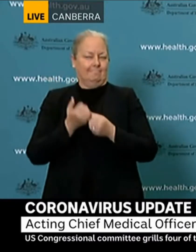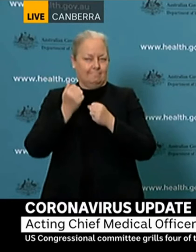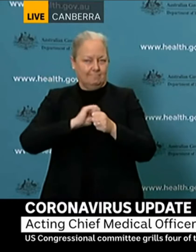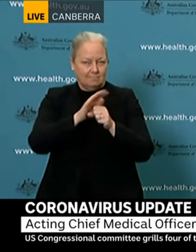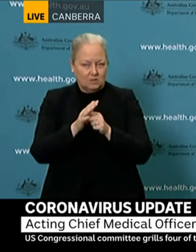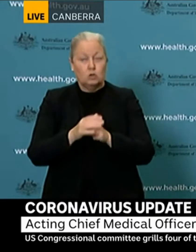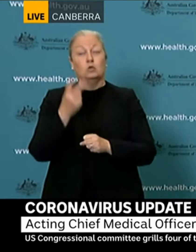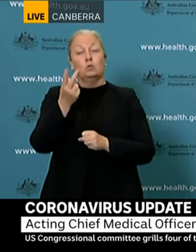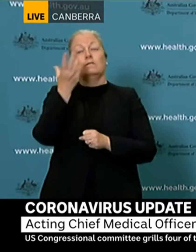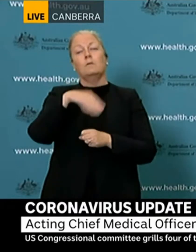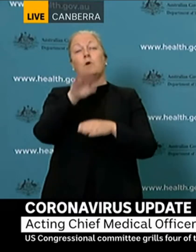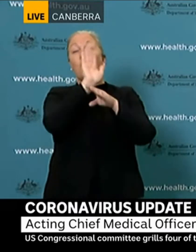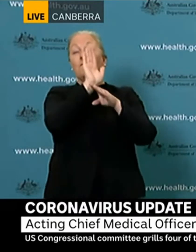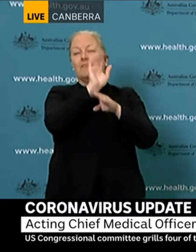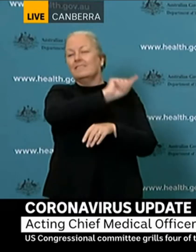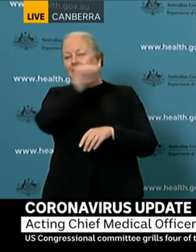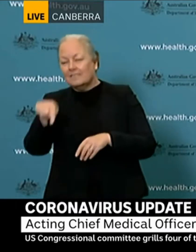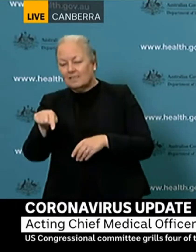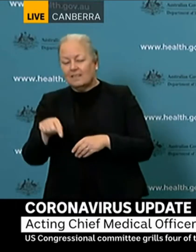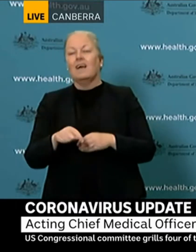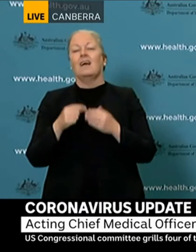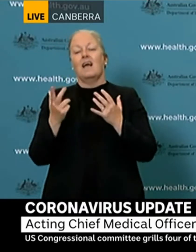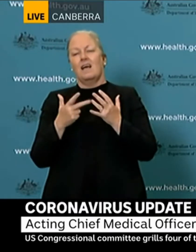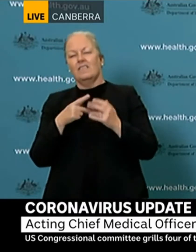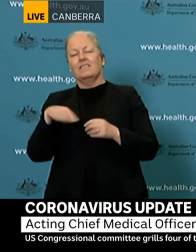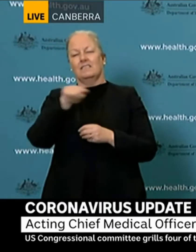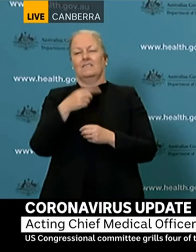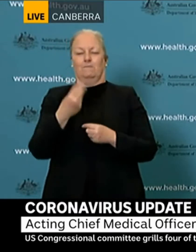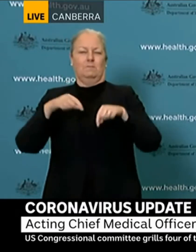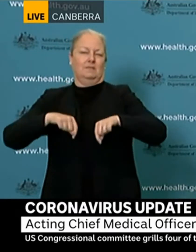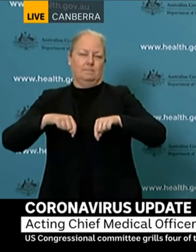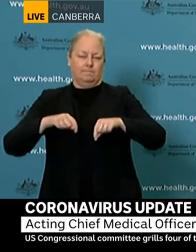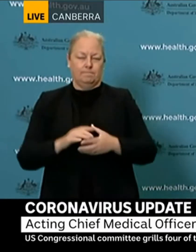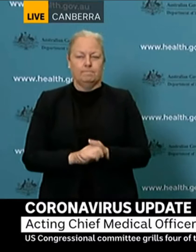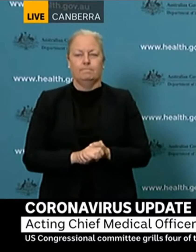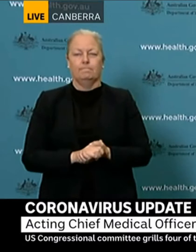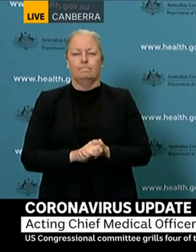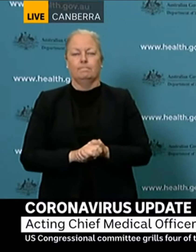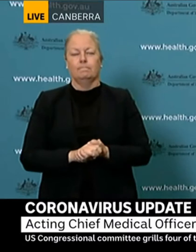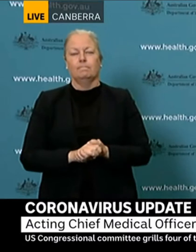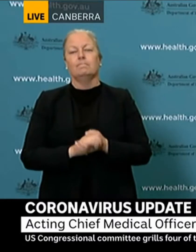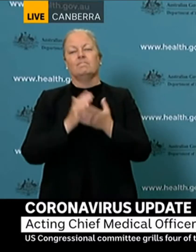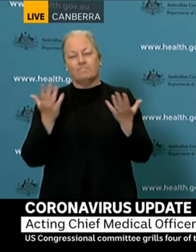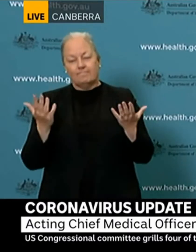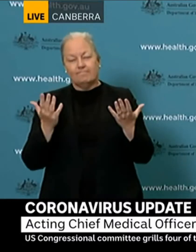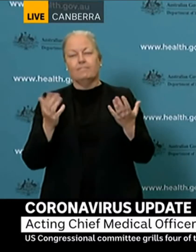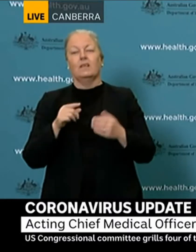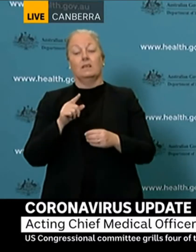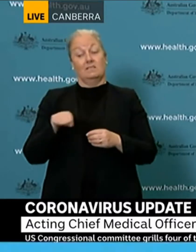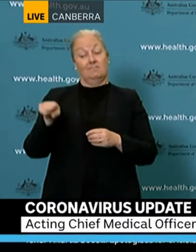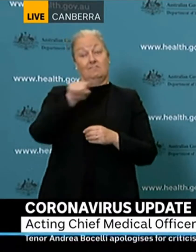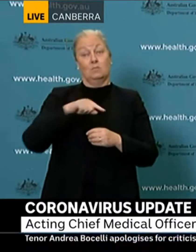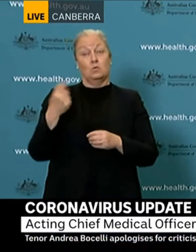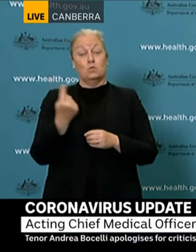are overseas acquired, the rest locally acquired, but importantly all linked with a